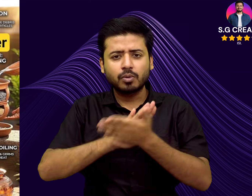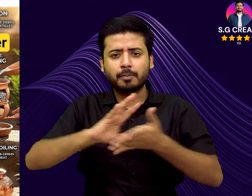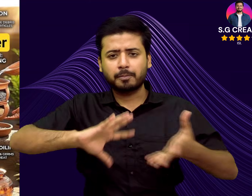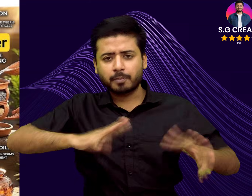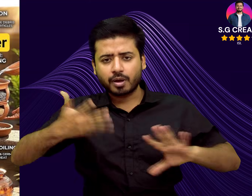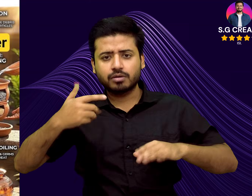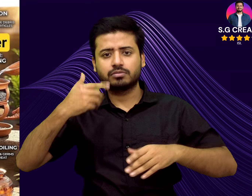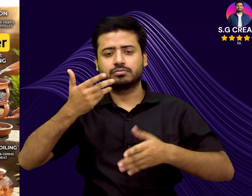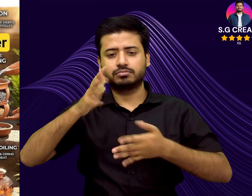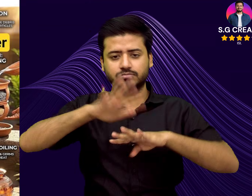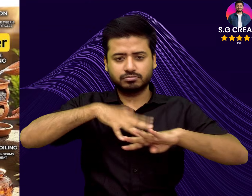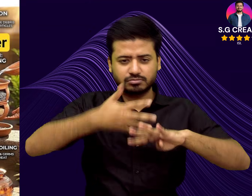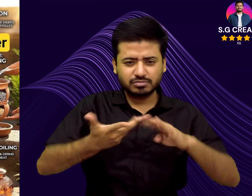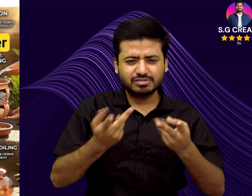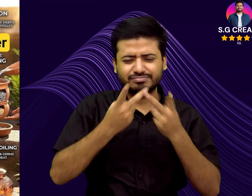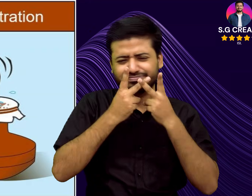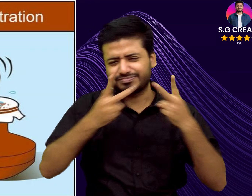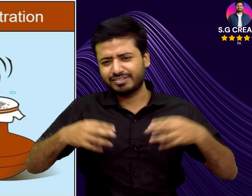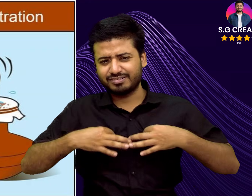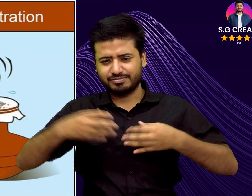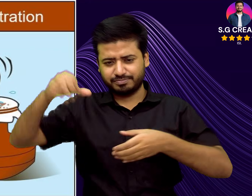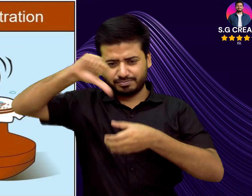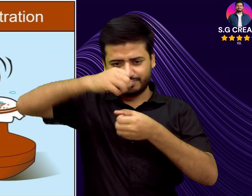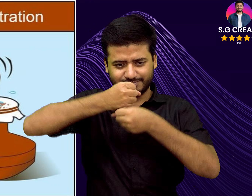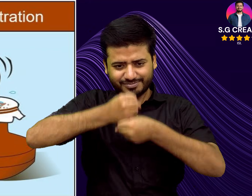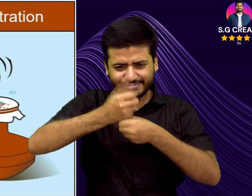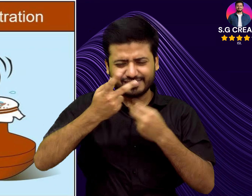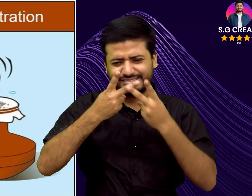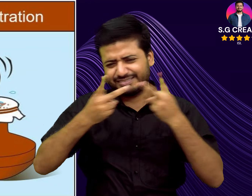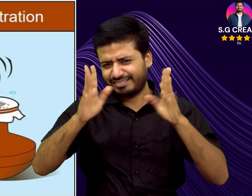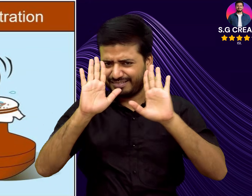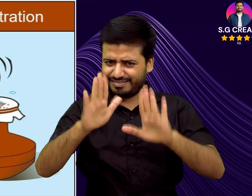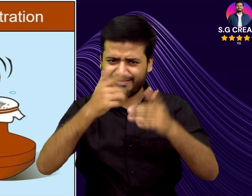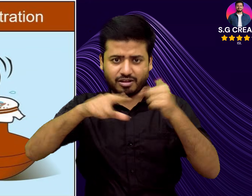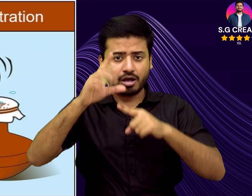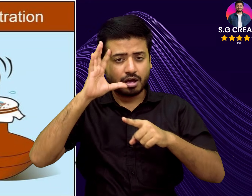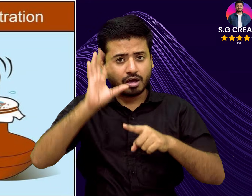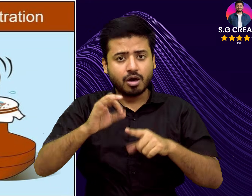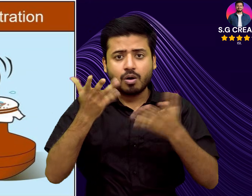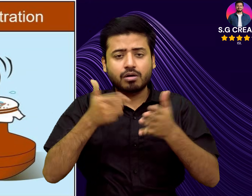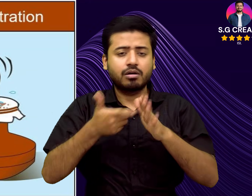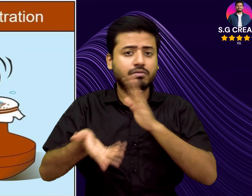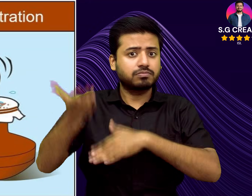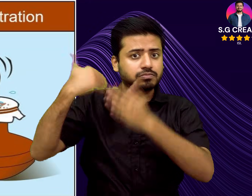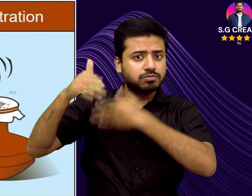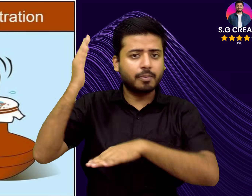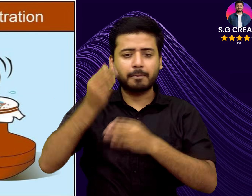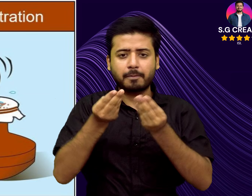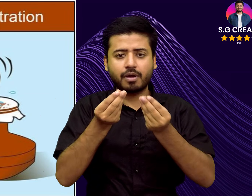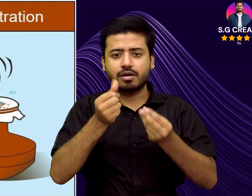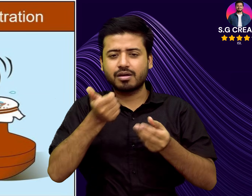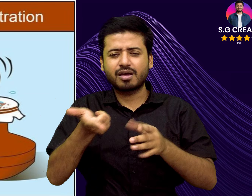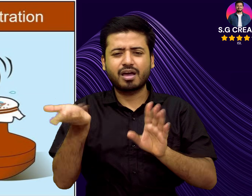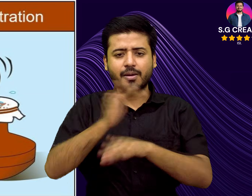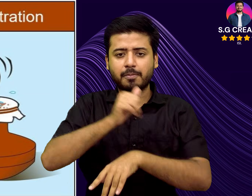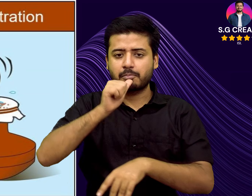is a comprehensive guide covering both how to build a traditional multi-pot filter at home and the core principles of Ayurvedic water